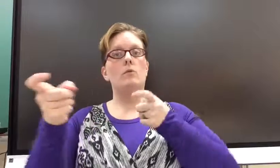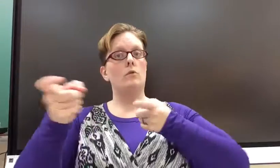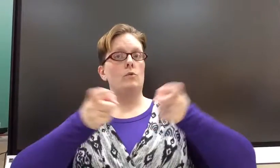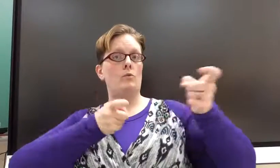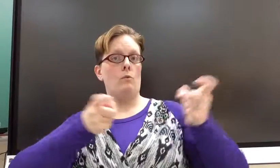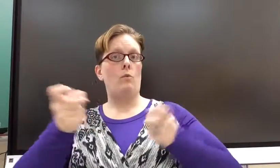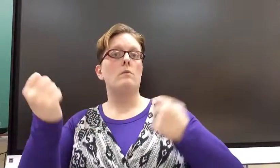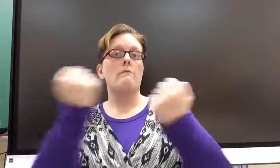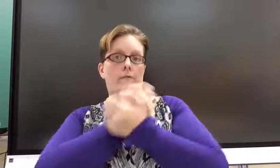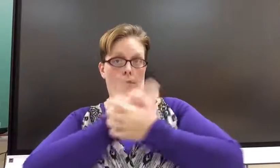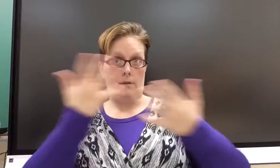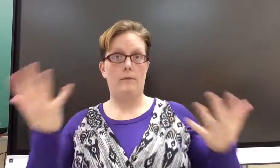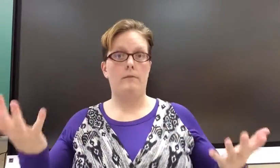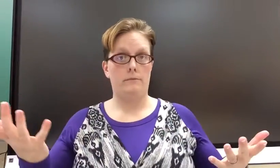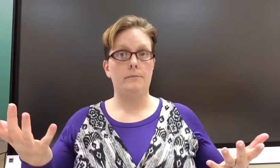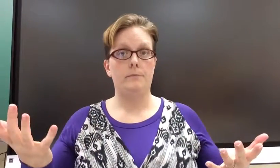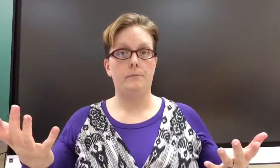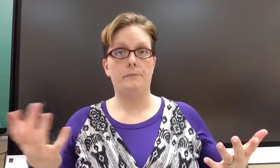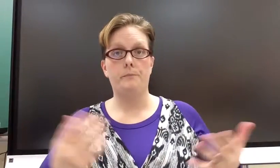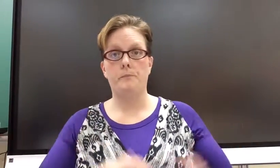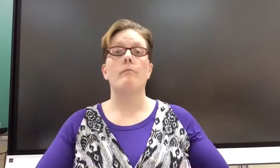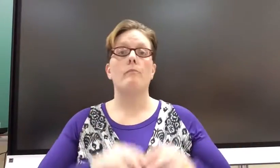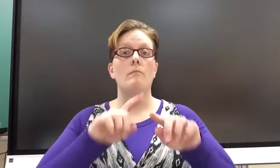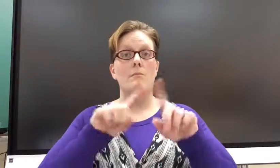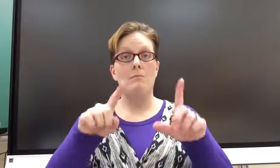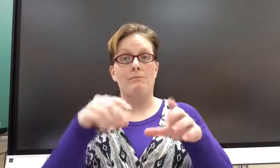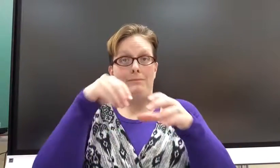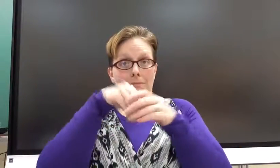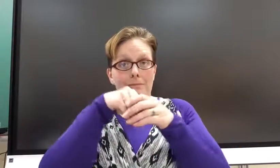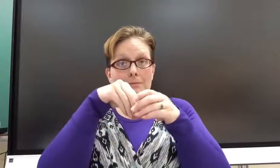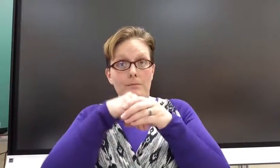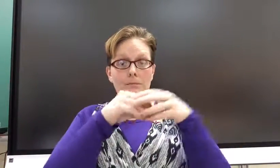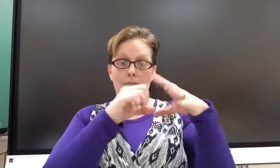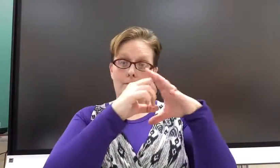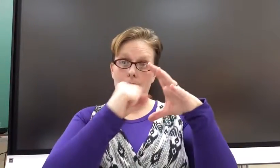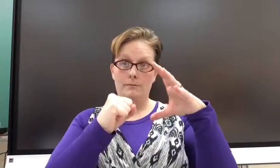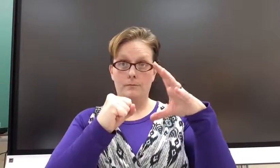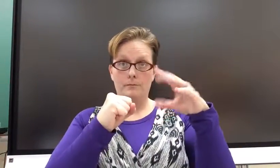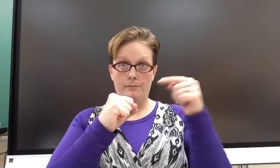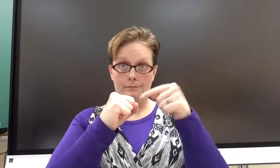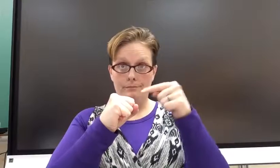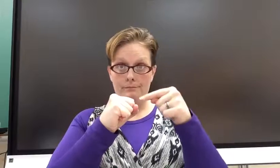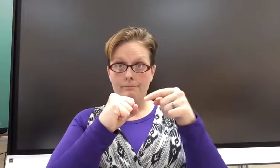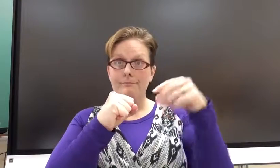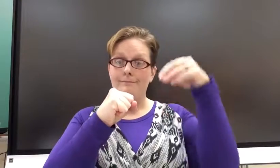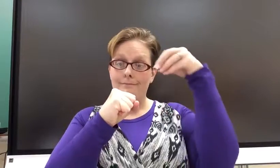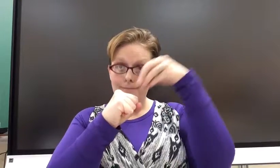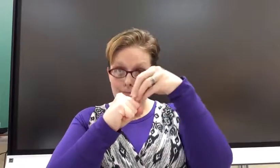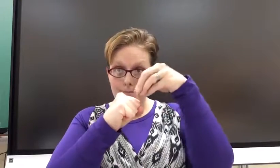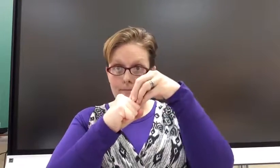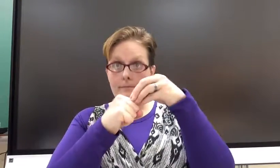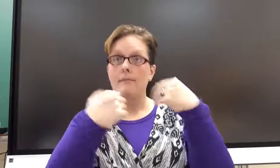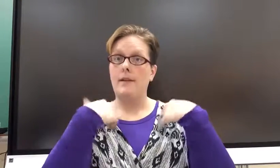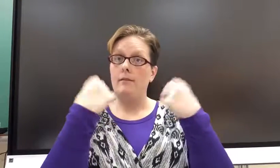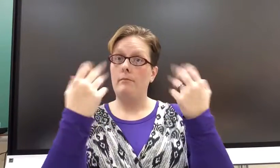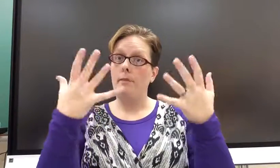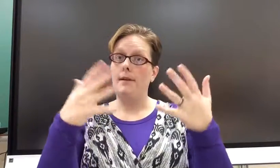the cell. It controls everything. But inside the nucleus is